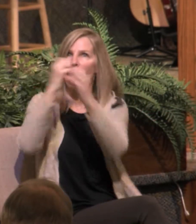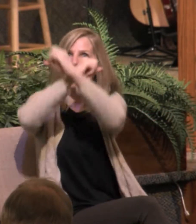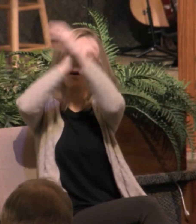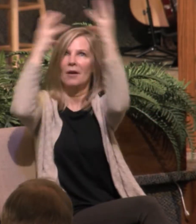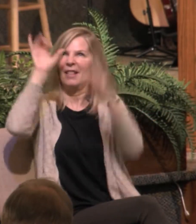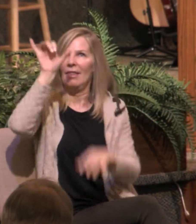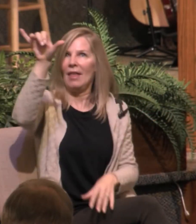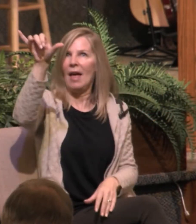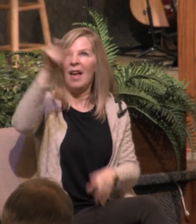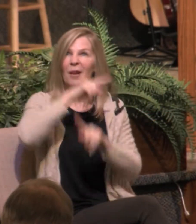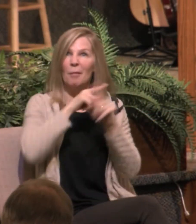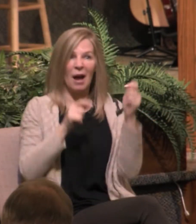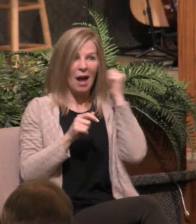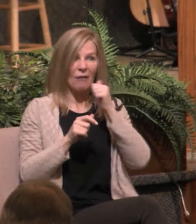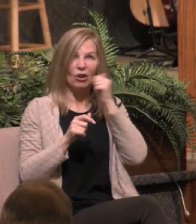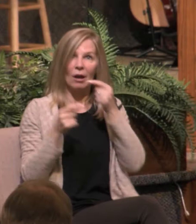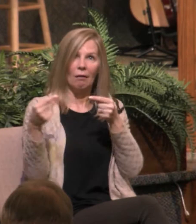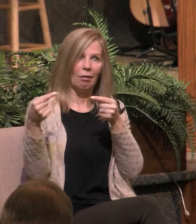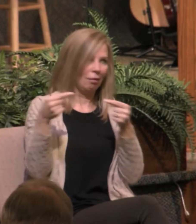fall.